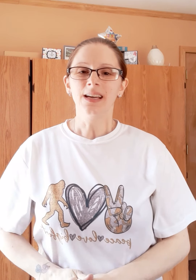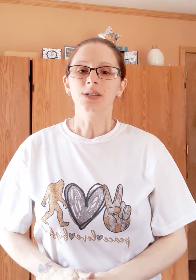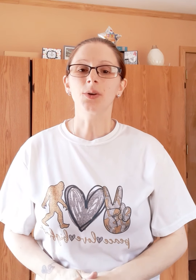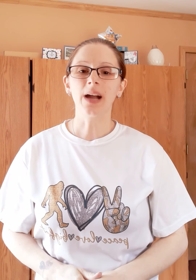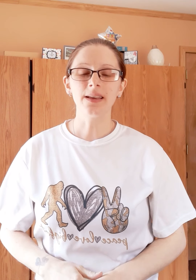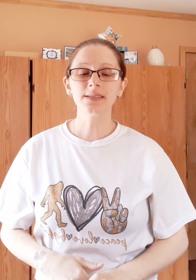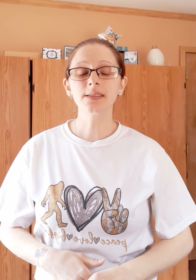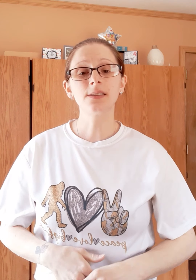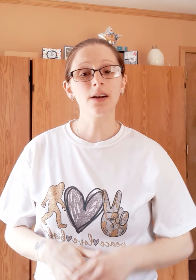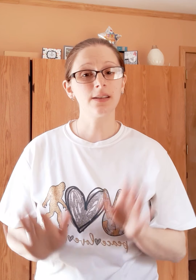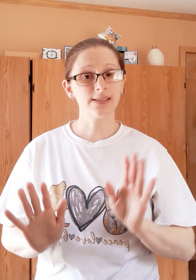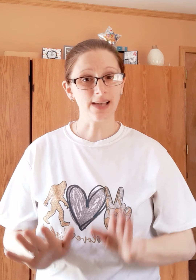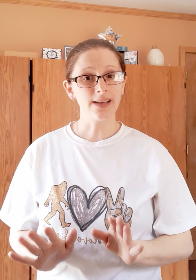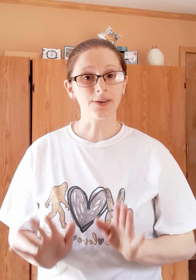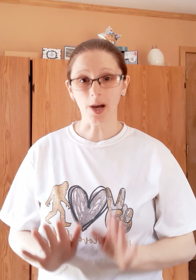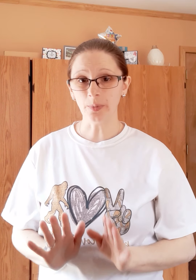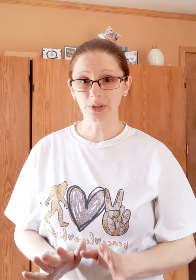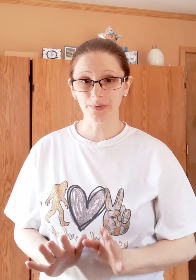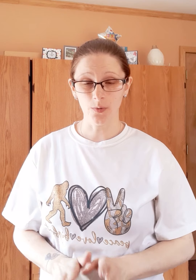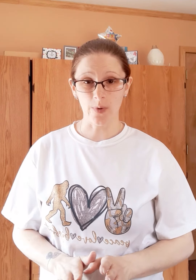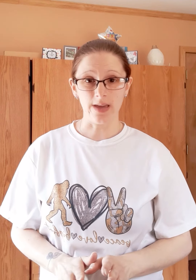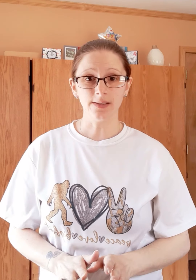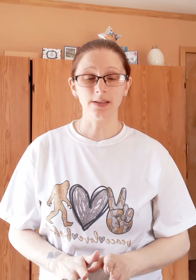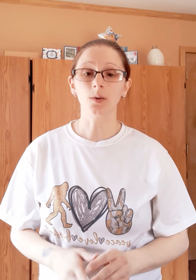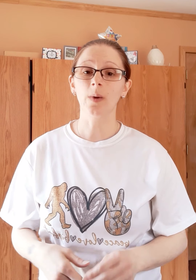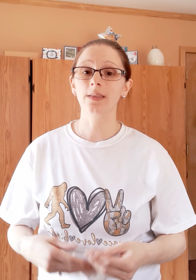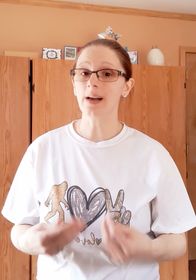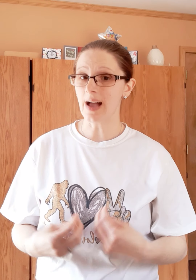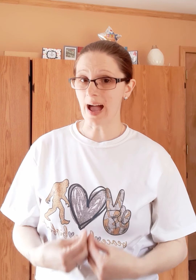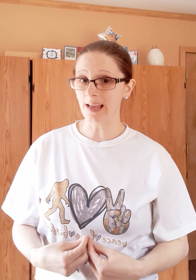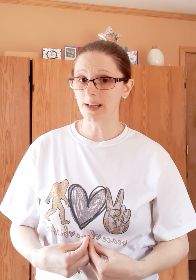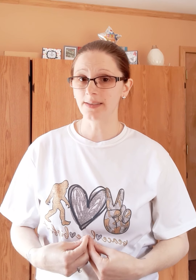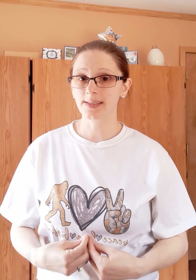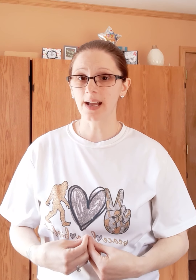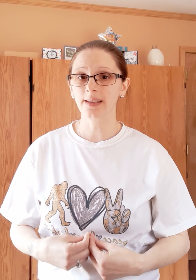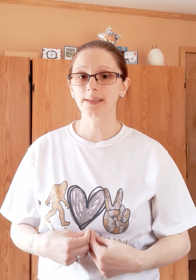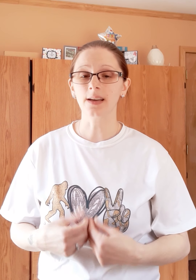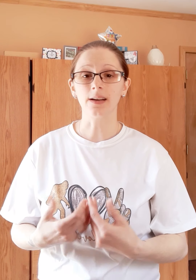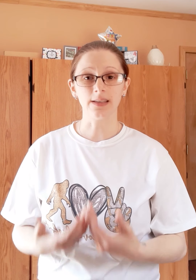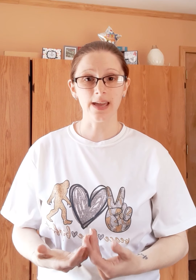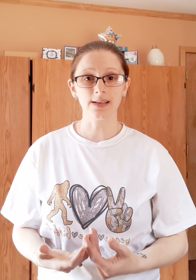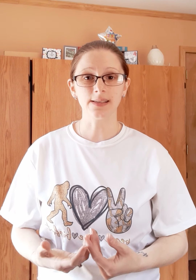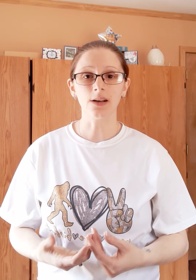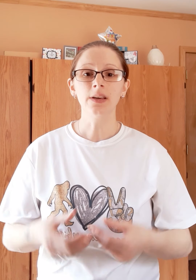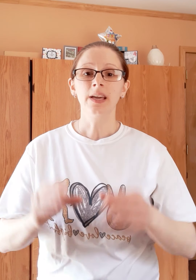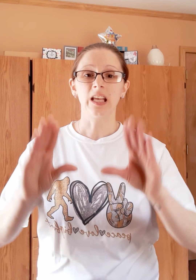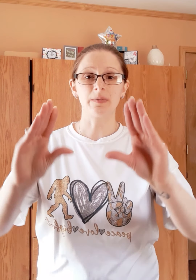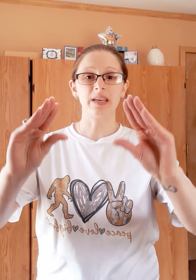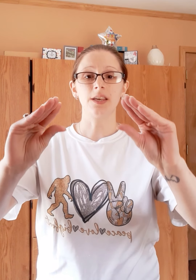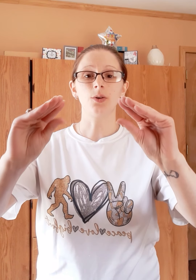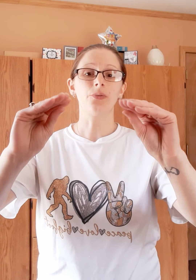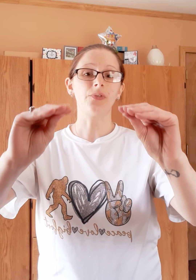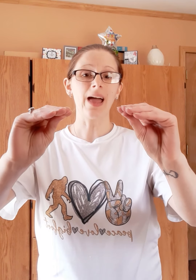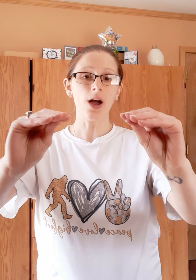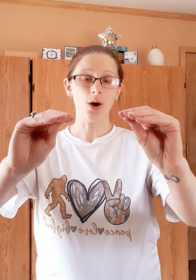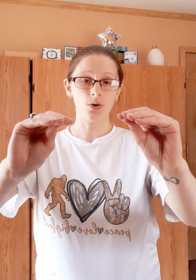So kindness is signed a couple different ways. The way that I like to sign it in ASL is by taking your flat O